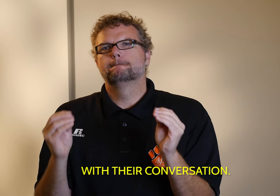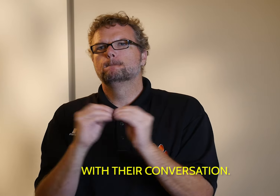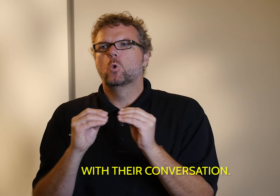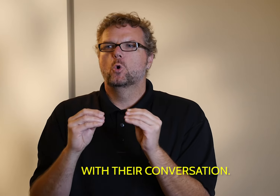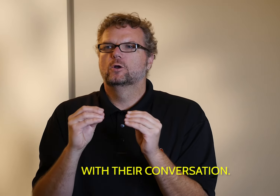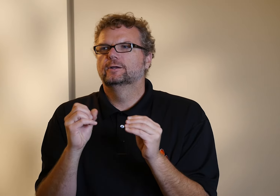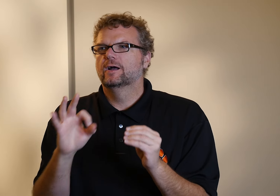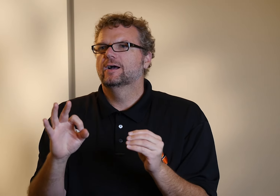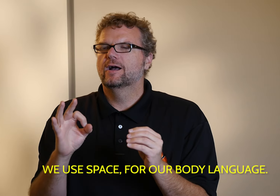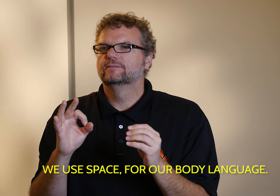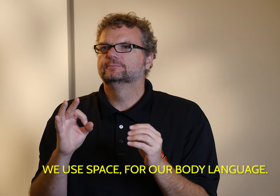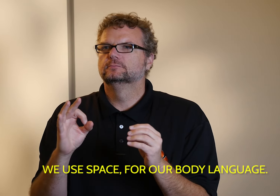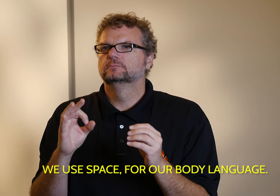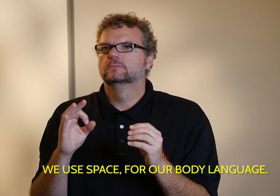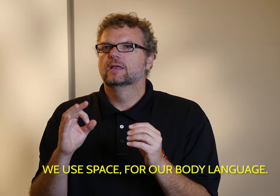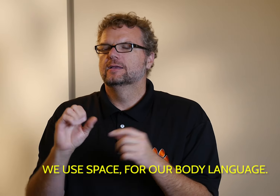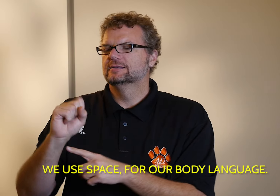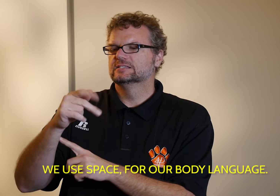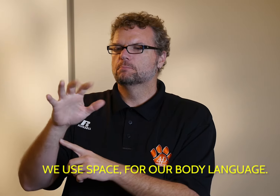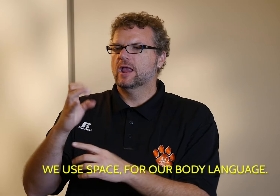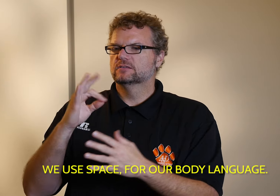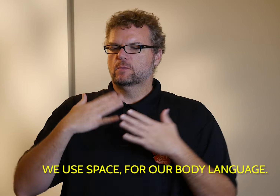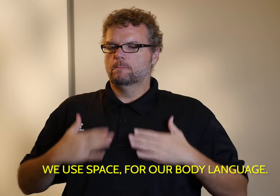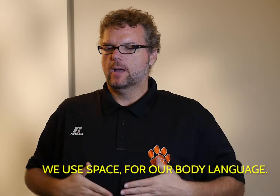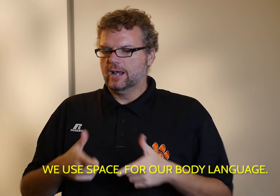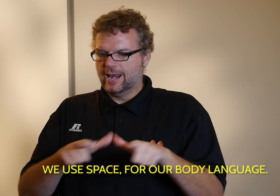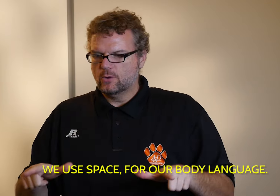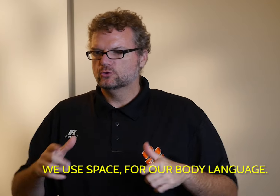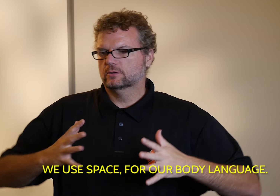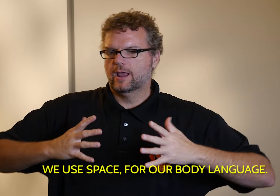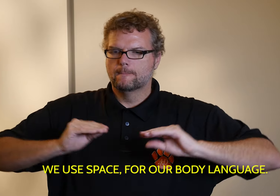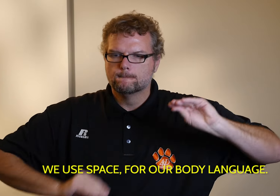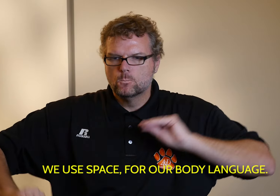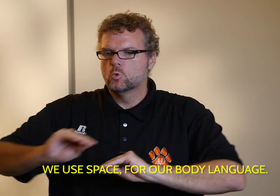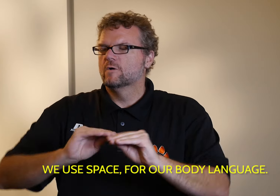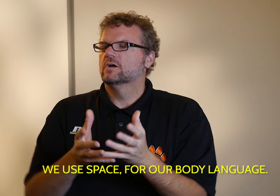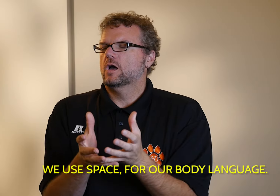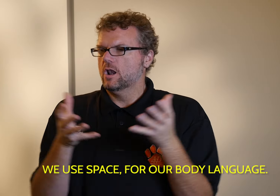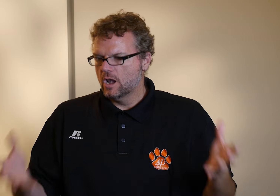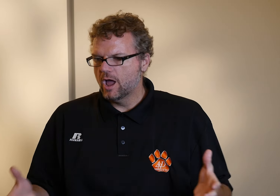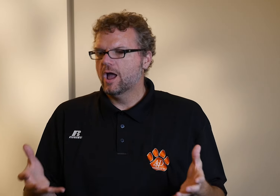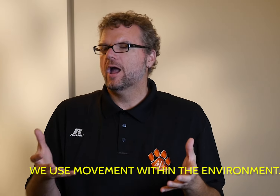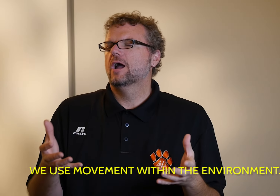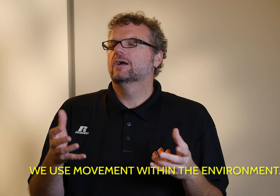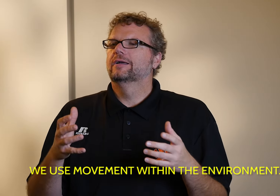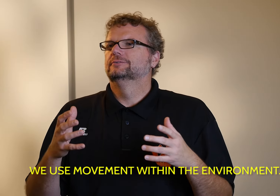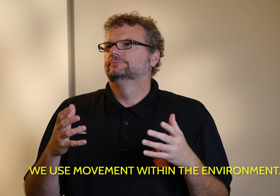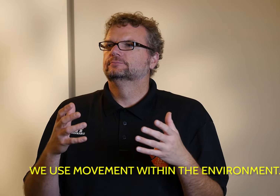conversation. We use space for our body language. We use